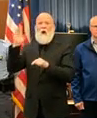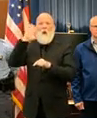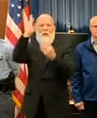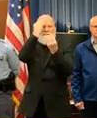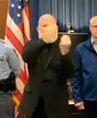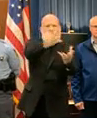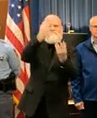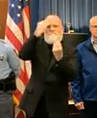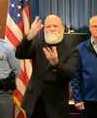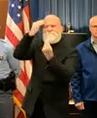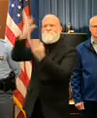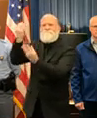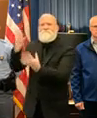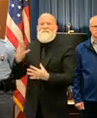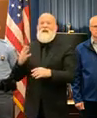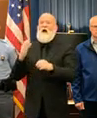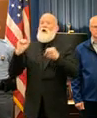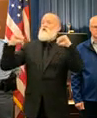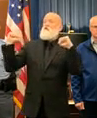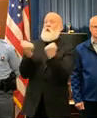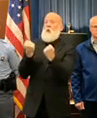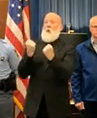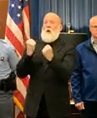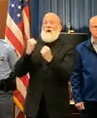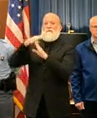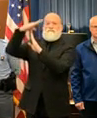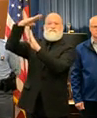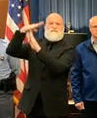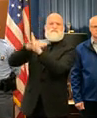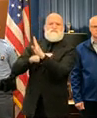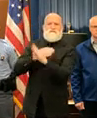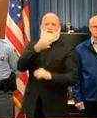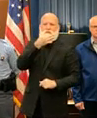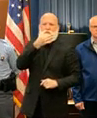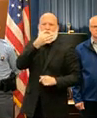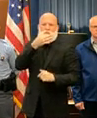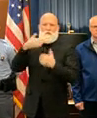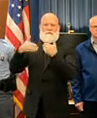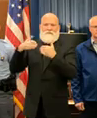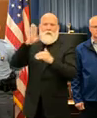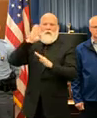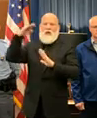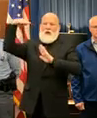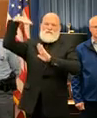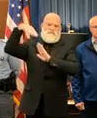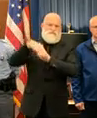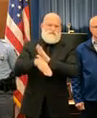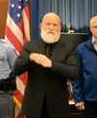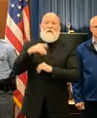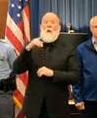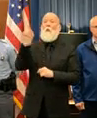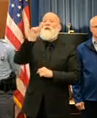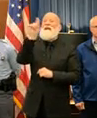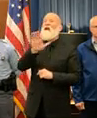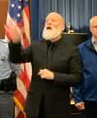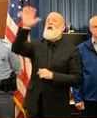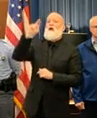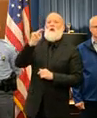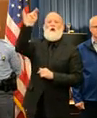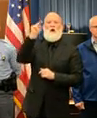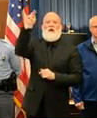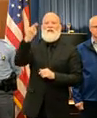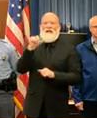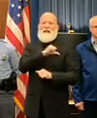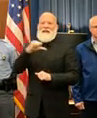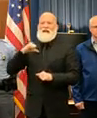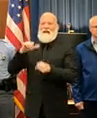that's moving into North Georgia and potentially the metro area this weekend. Over the last few days, my